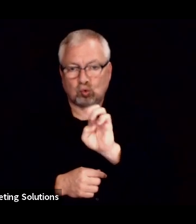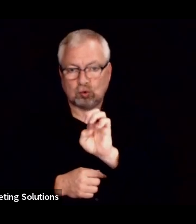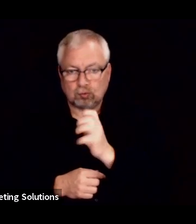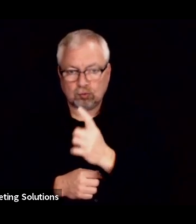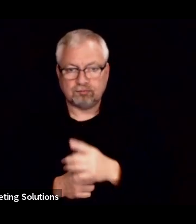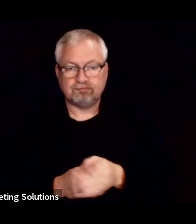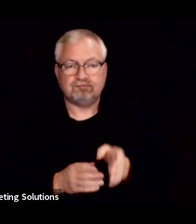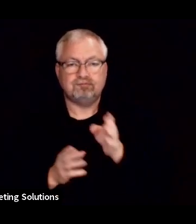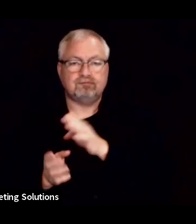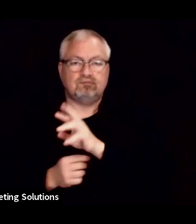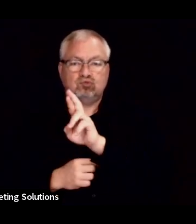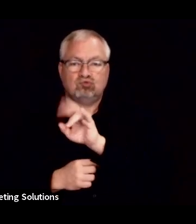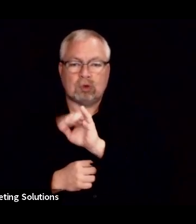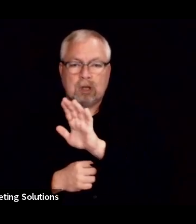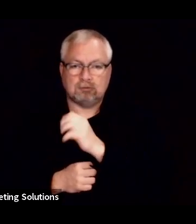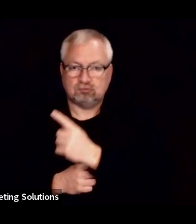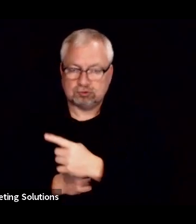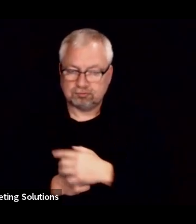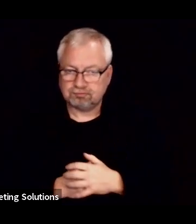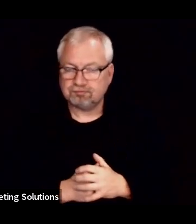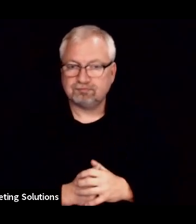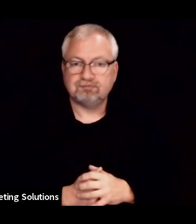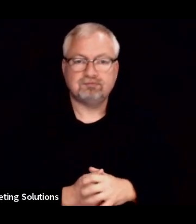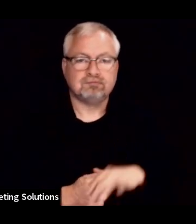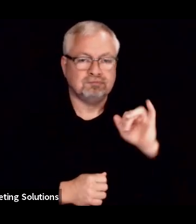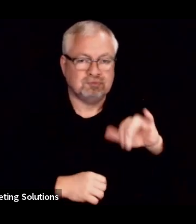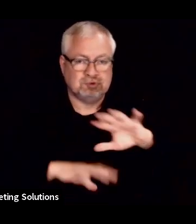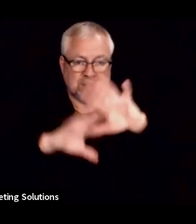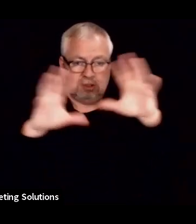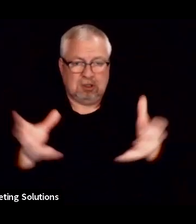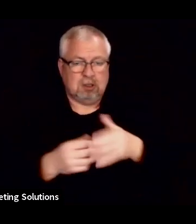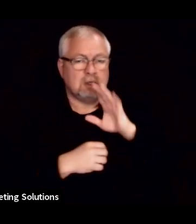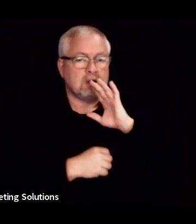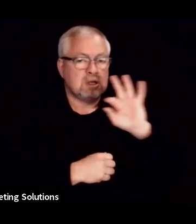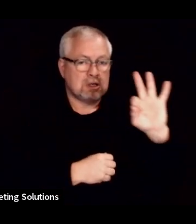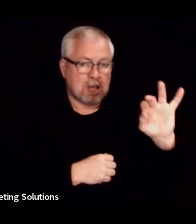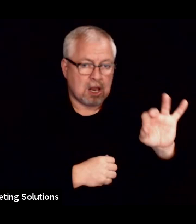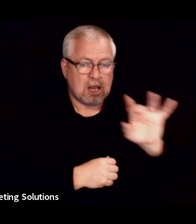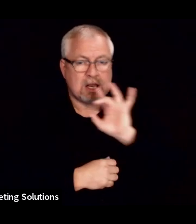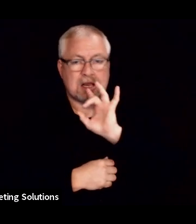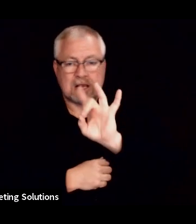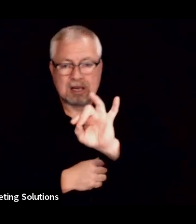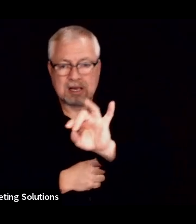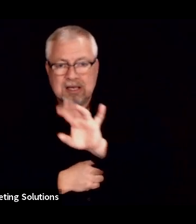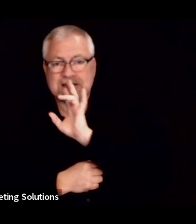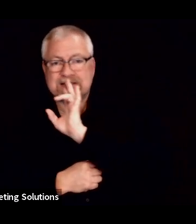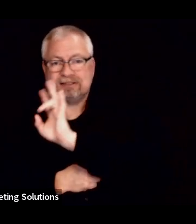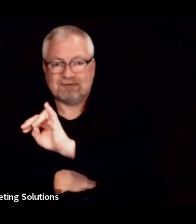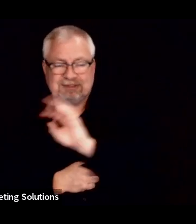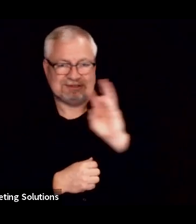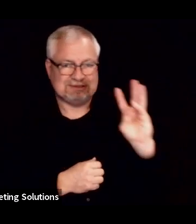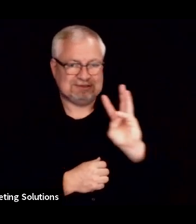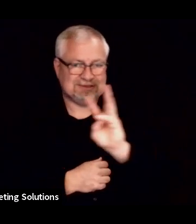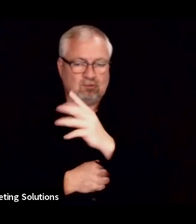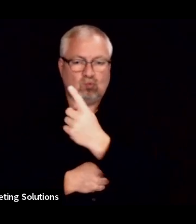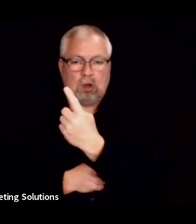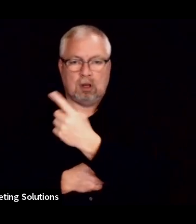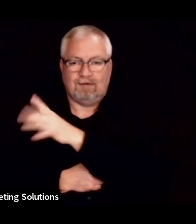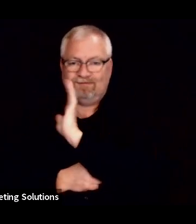3 in their 70s, 7 in their 60s, 1 person in their 50s, and 1 person in their 30s.